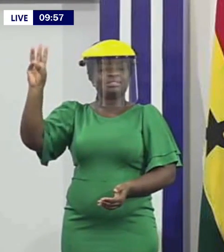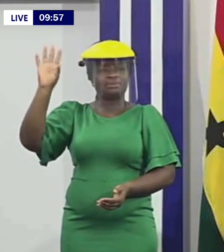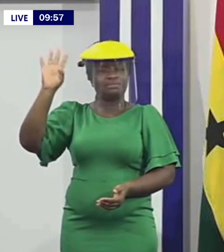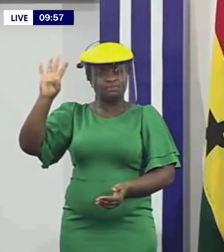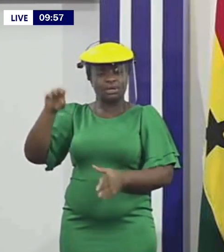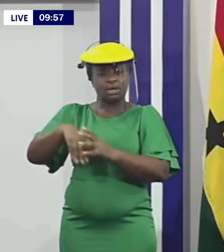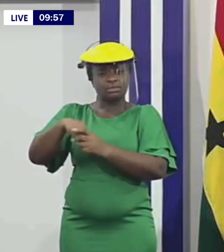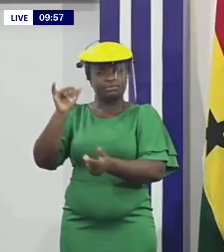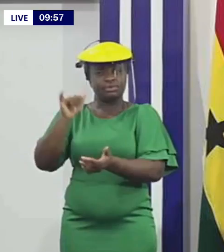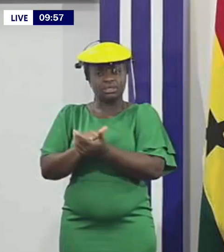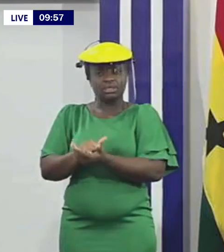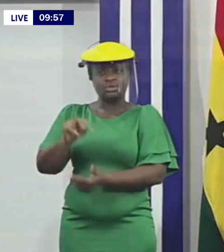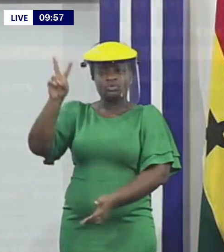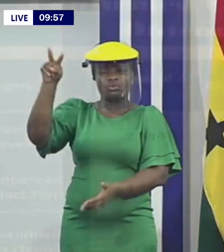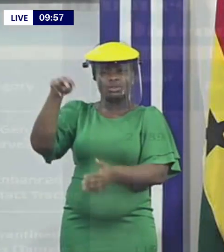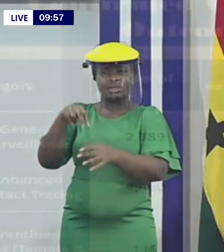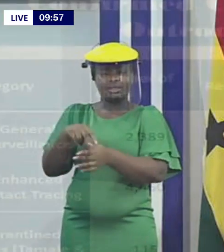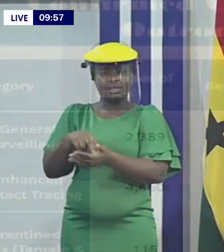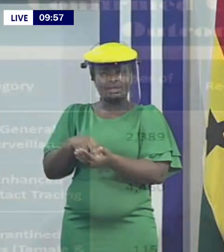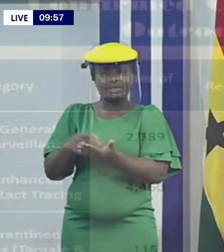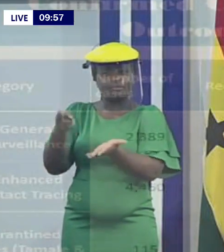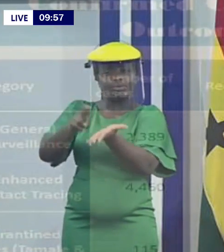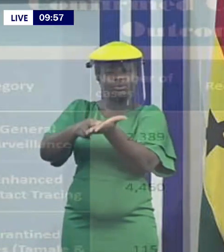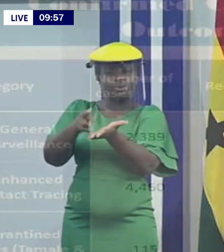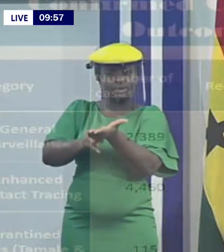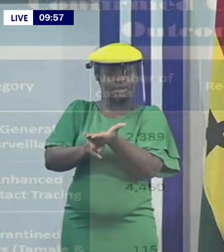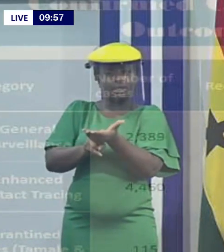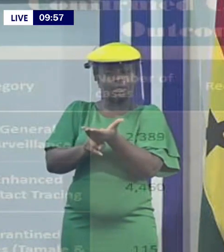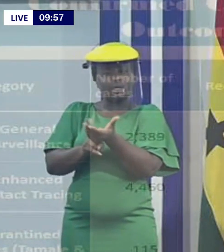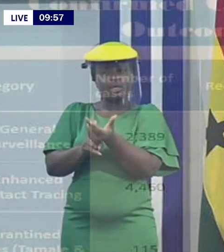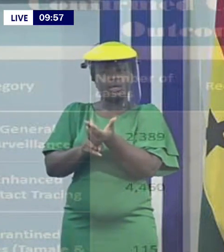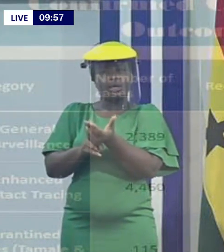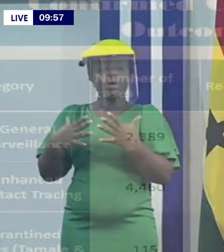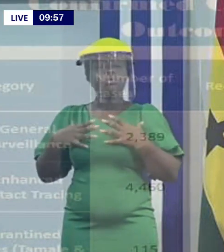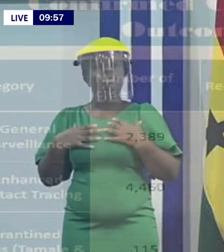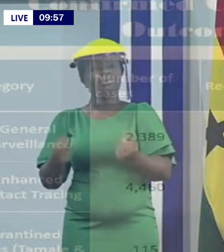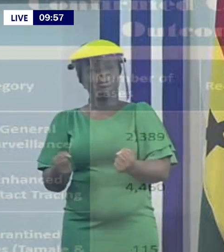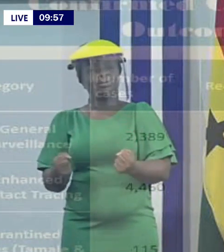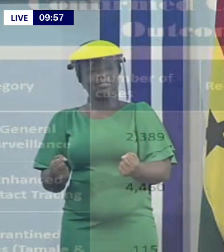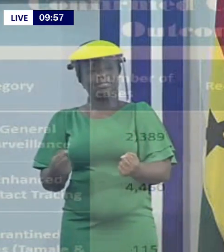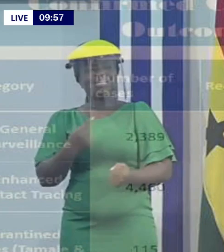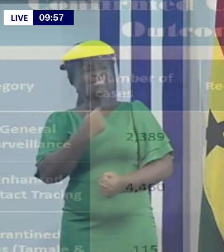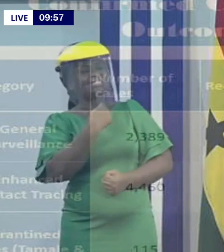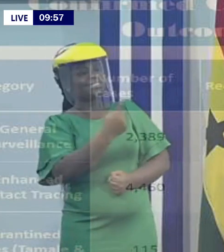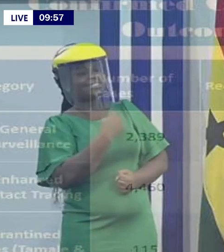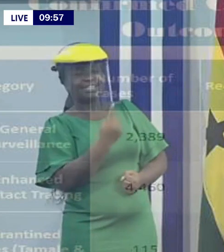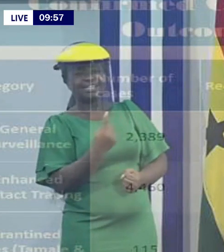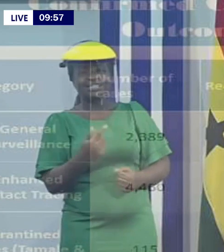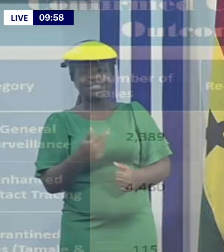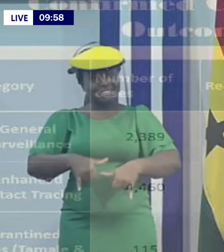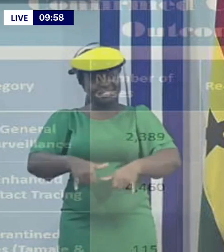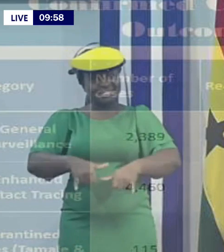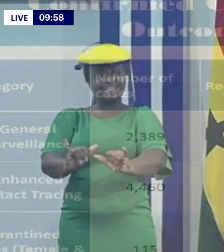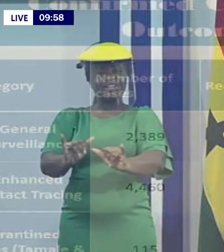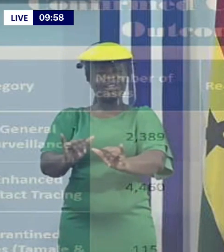which 2,097 have recovered, and are keep on saying that this is still a tip on